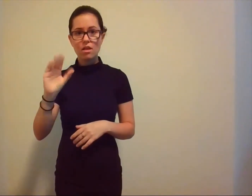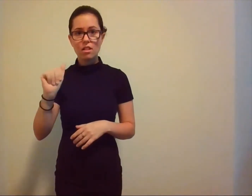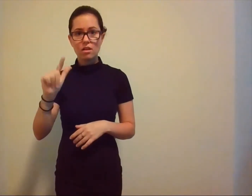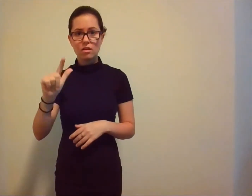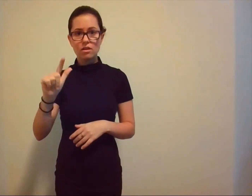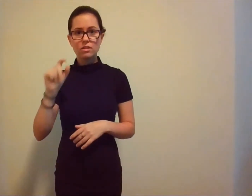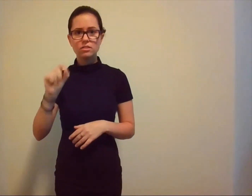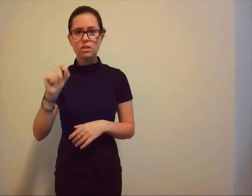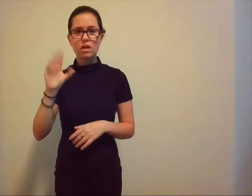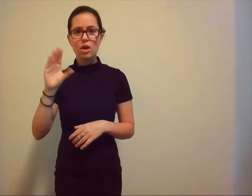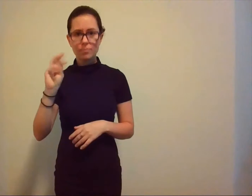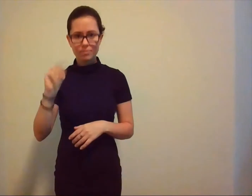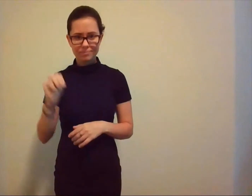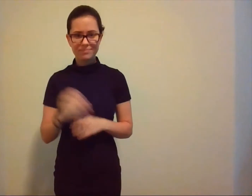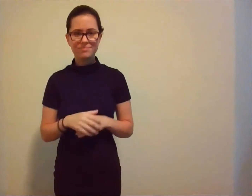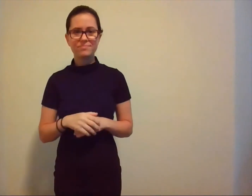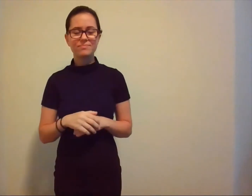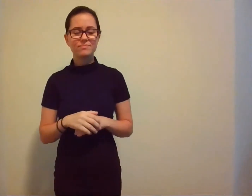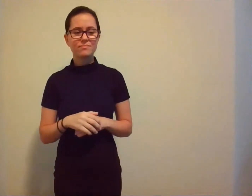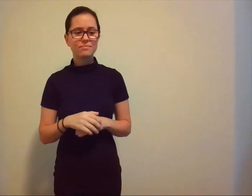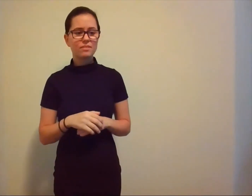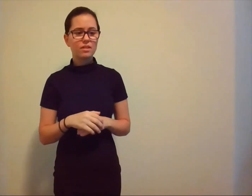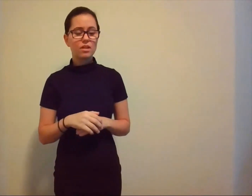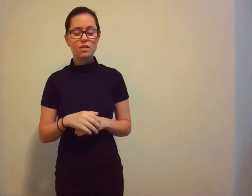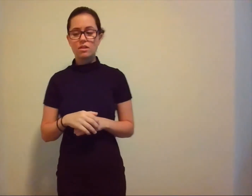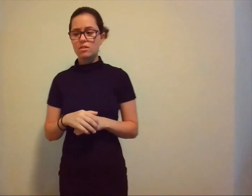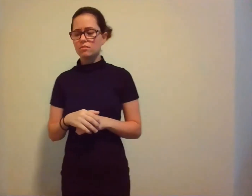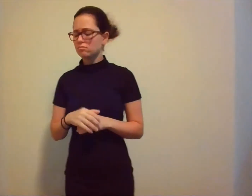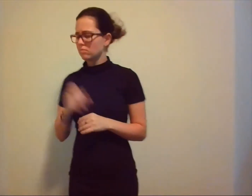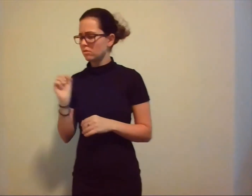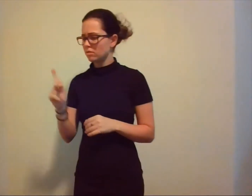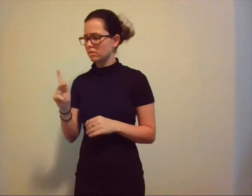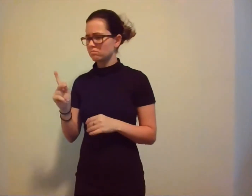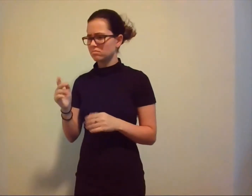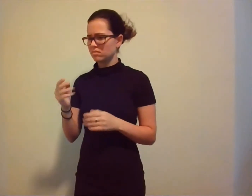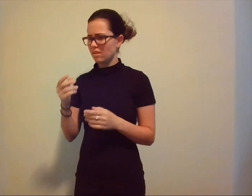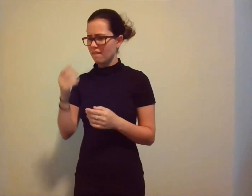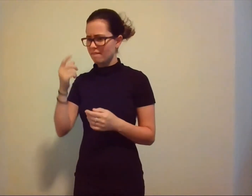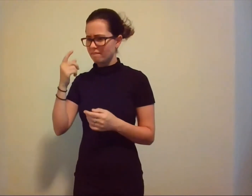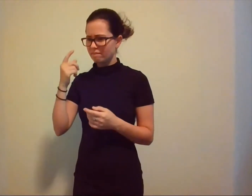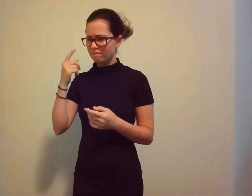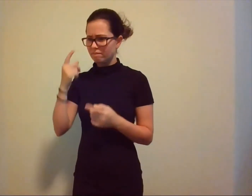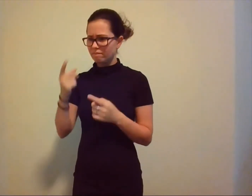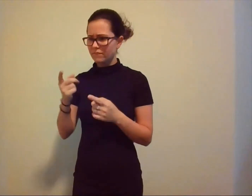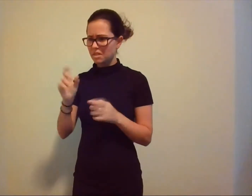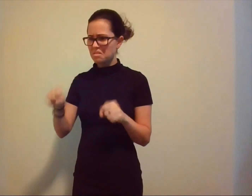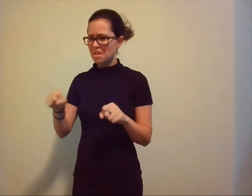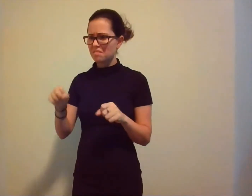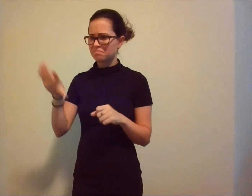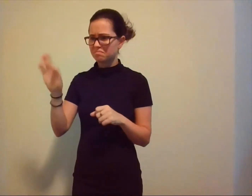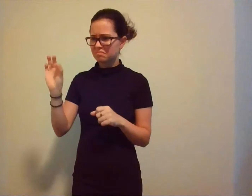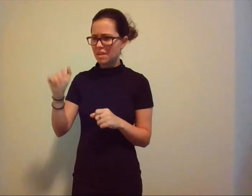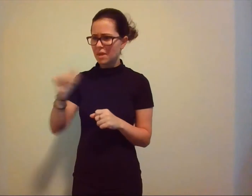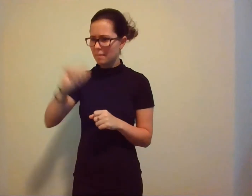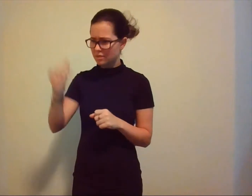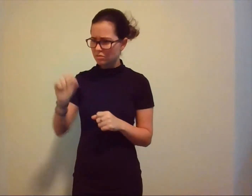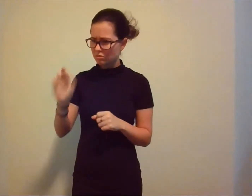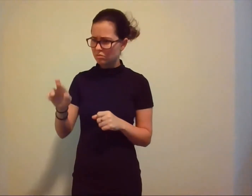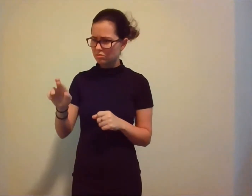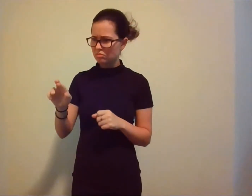available? Is that Amazon now, or is that store? That's still the store, mythical.store. Go to mythical.store. We love to see it when you post your